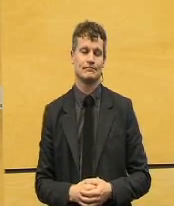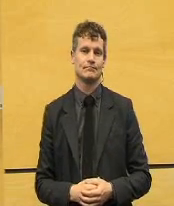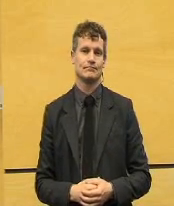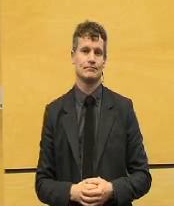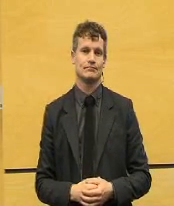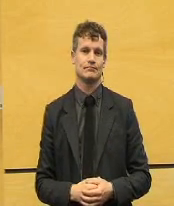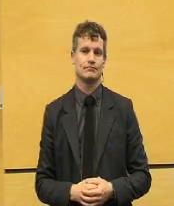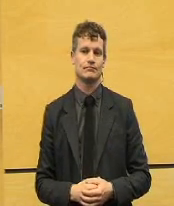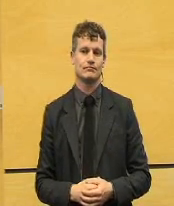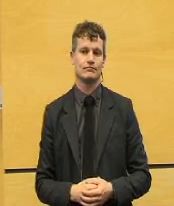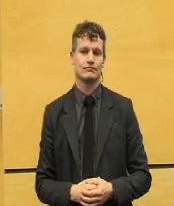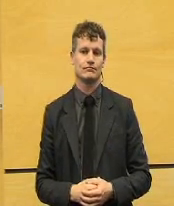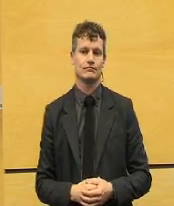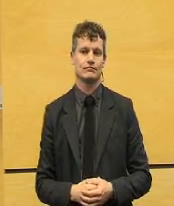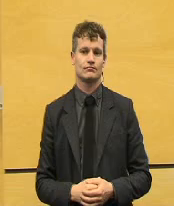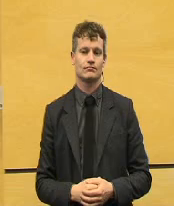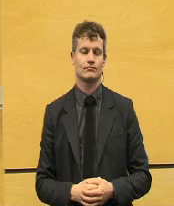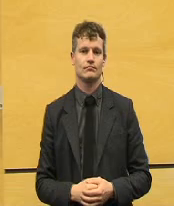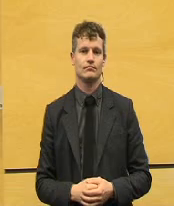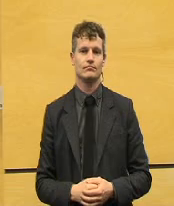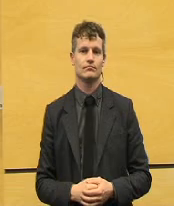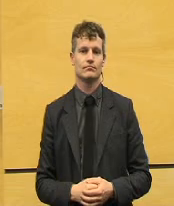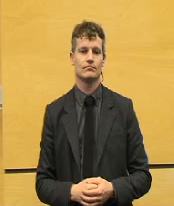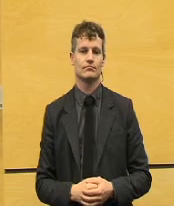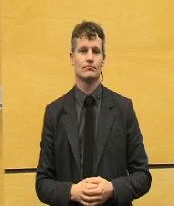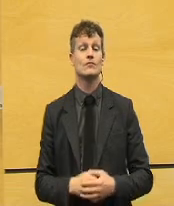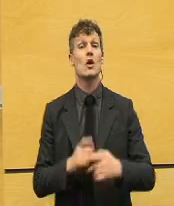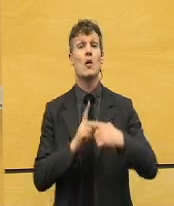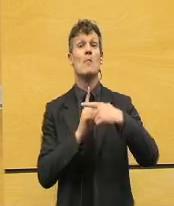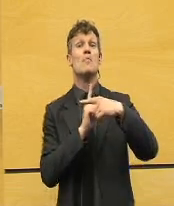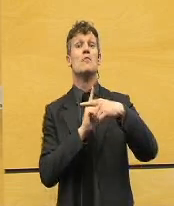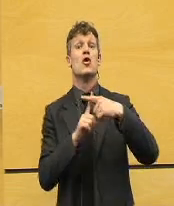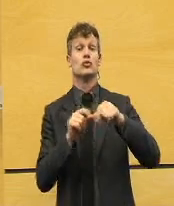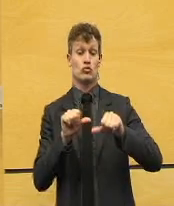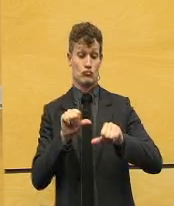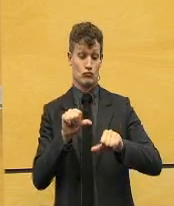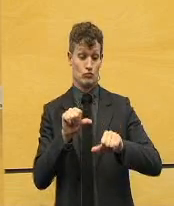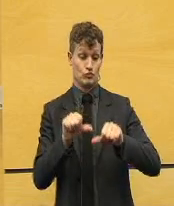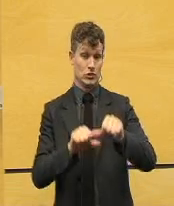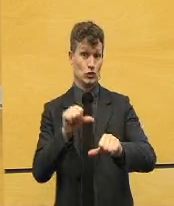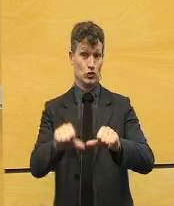And the procedure of the registration.